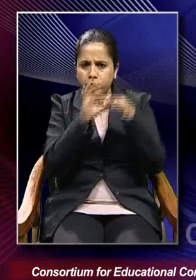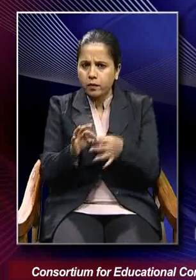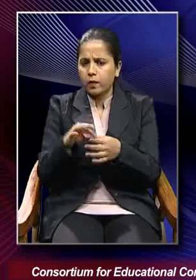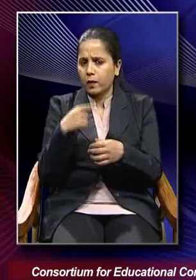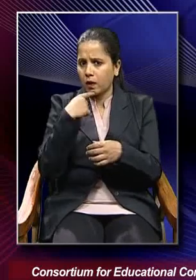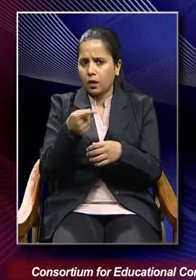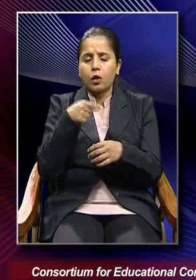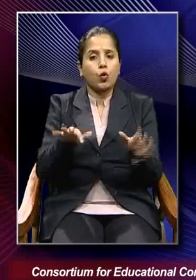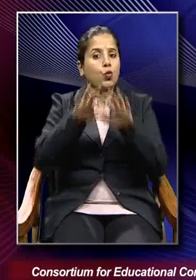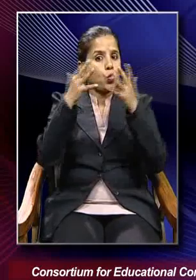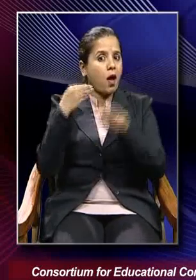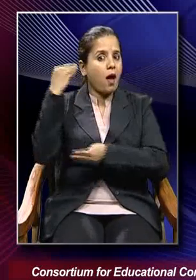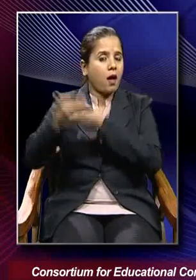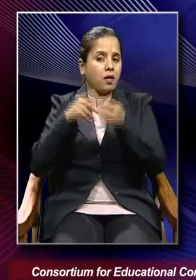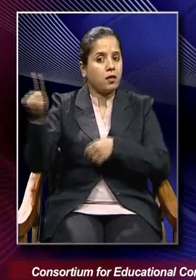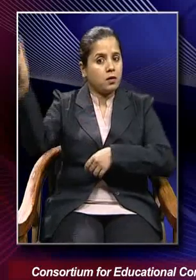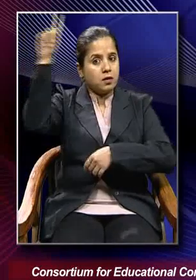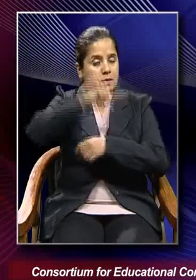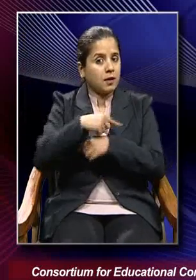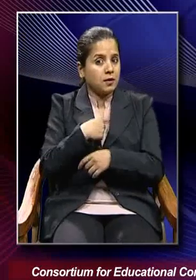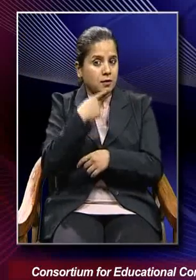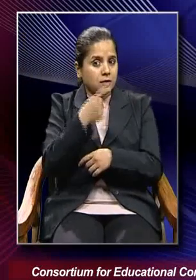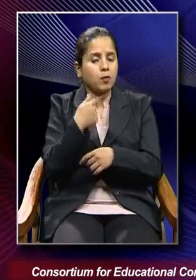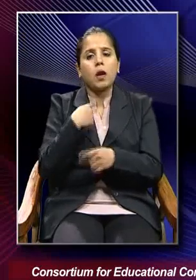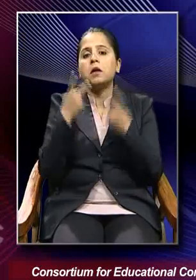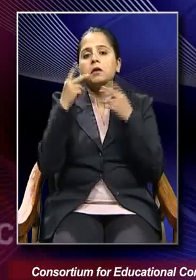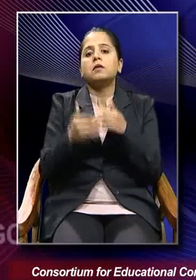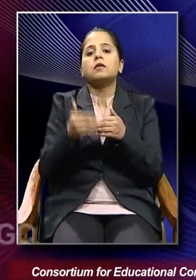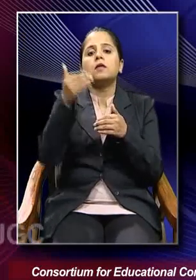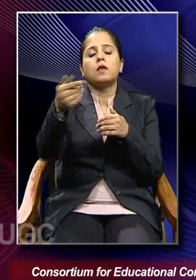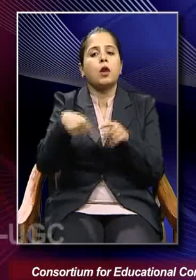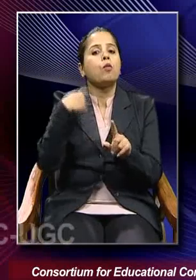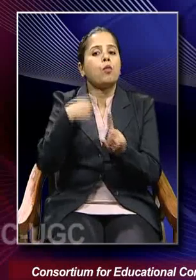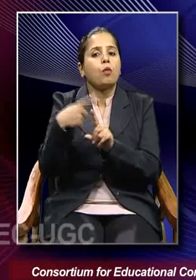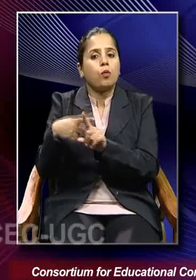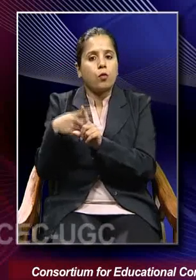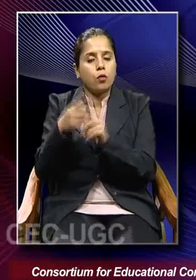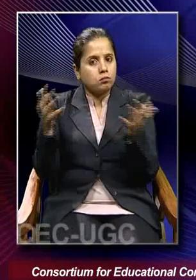to World Heritage Day. We look forward to positive,